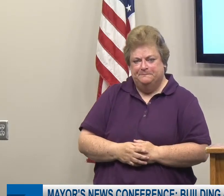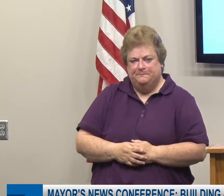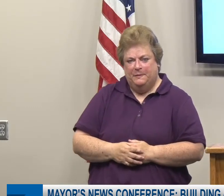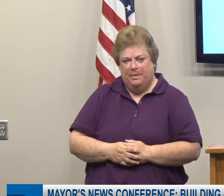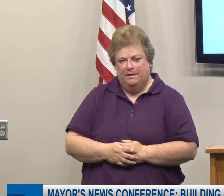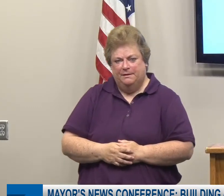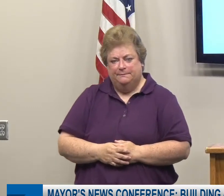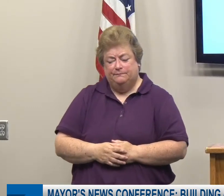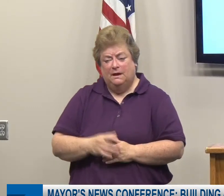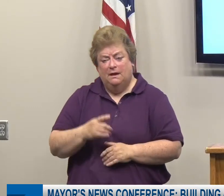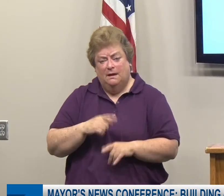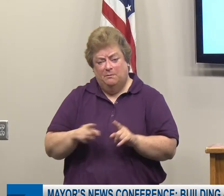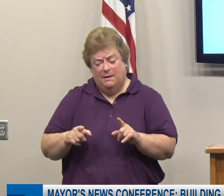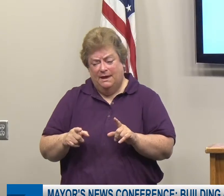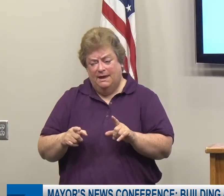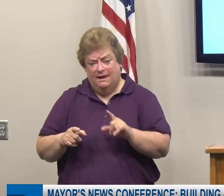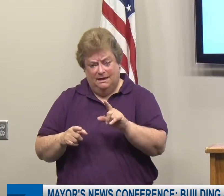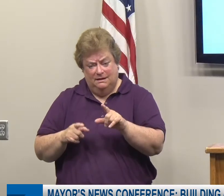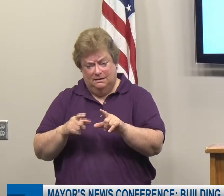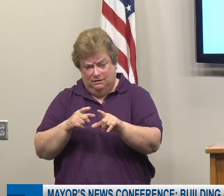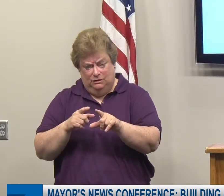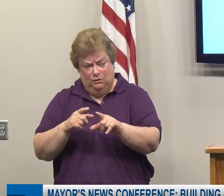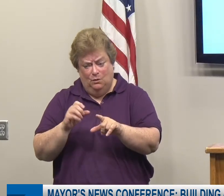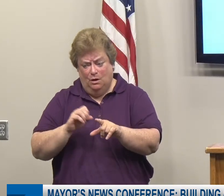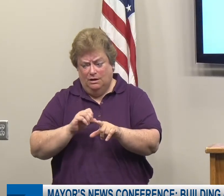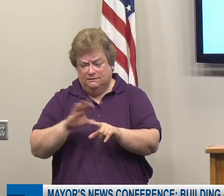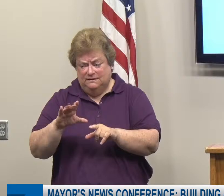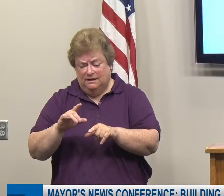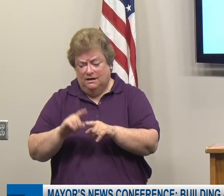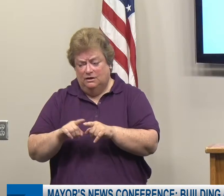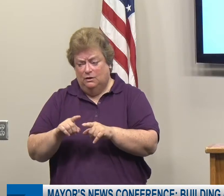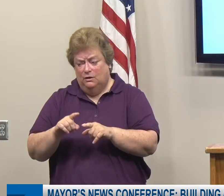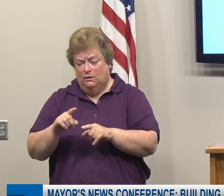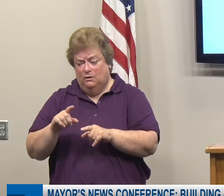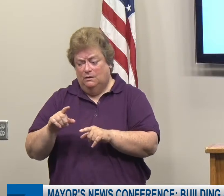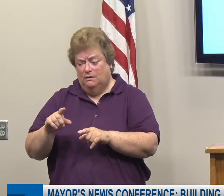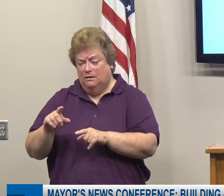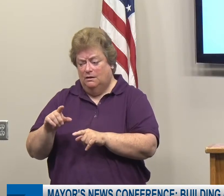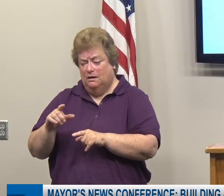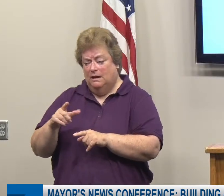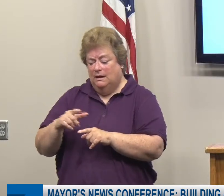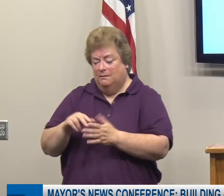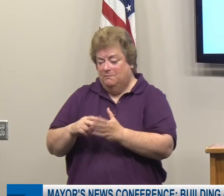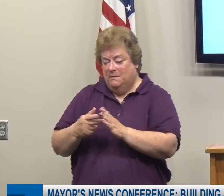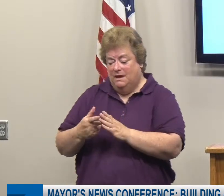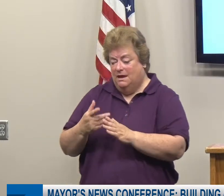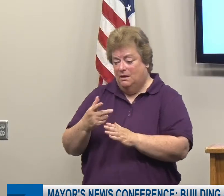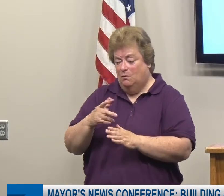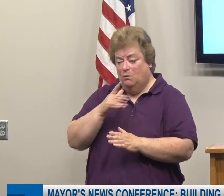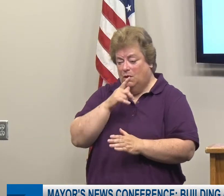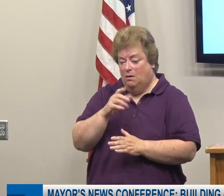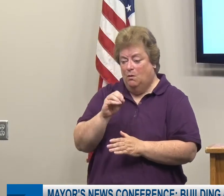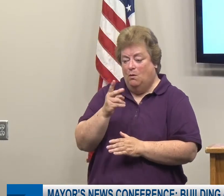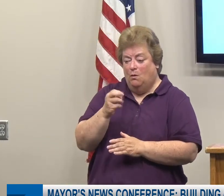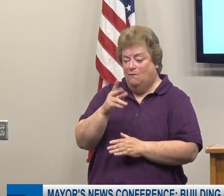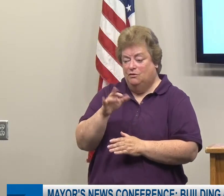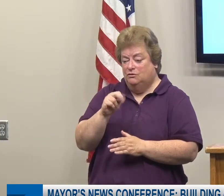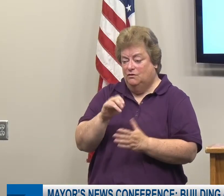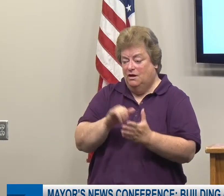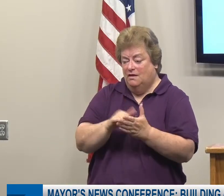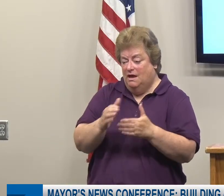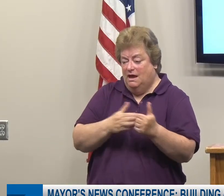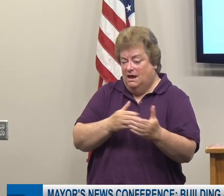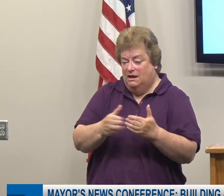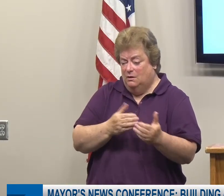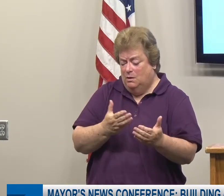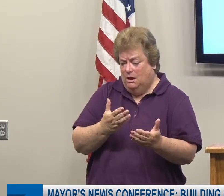But aren't you sending a message to the prosecutor that if they go ahead with these, that they're just going to be overturned anyway? So why don't,